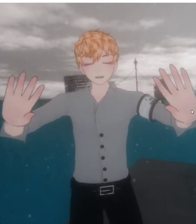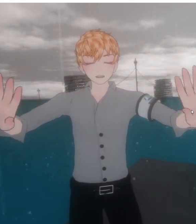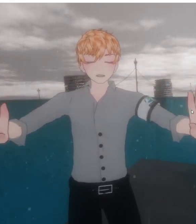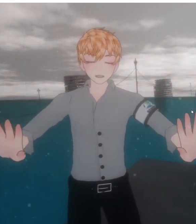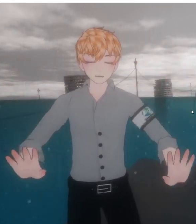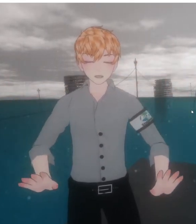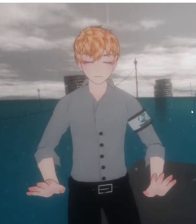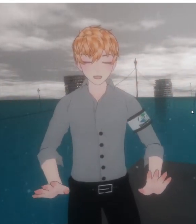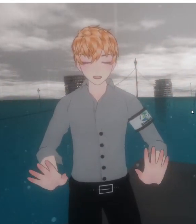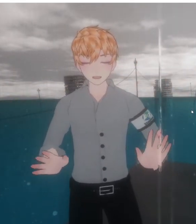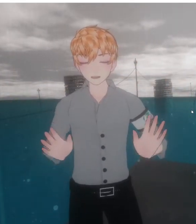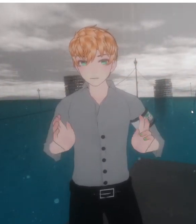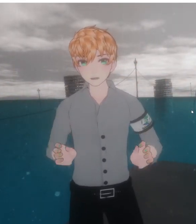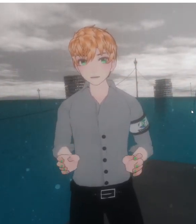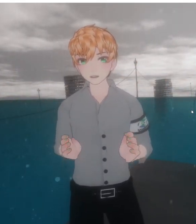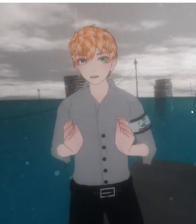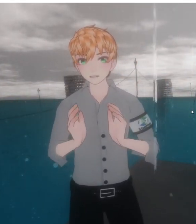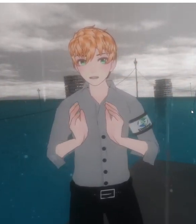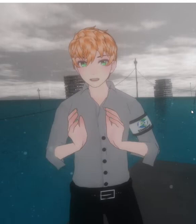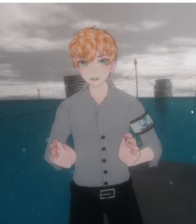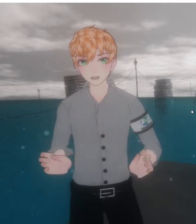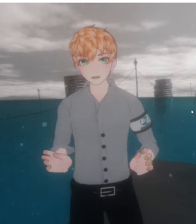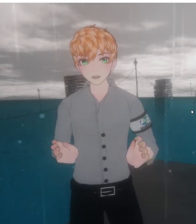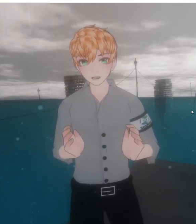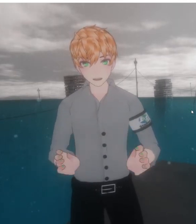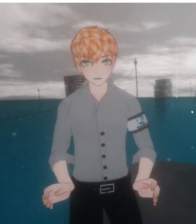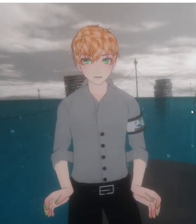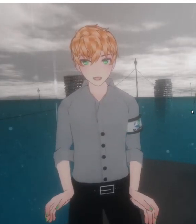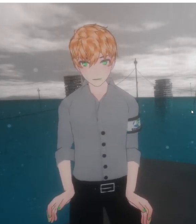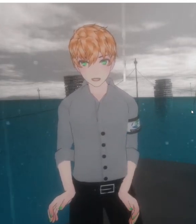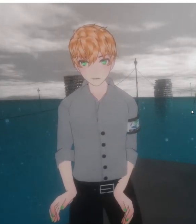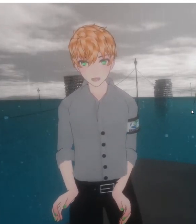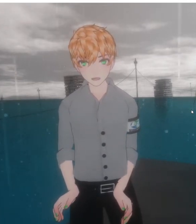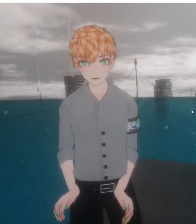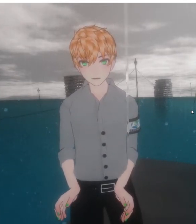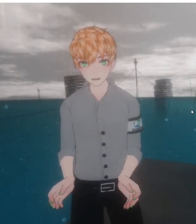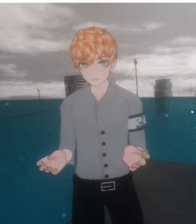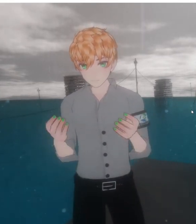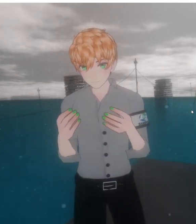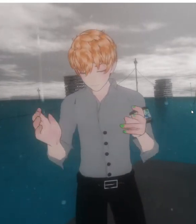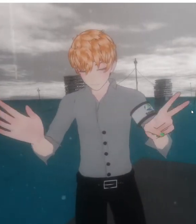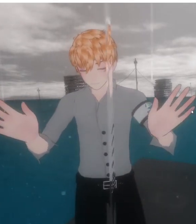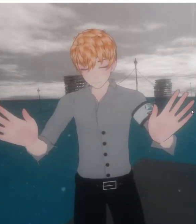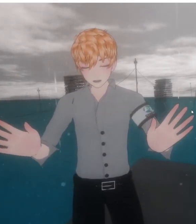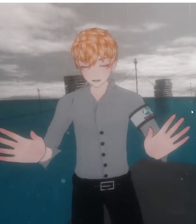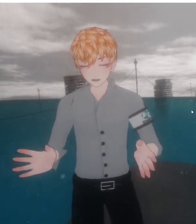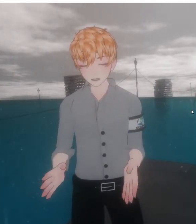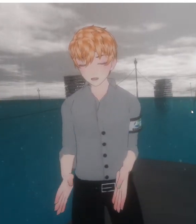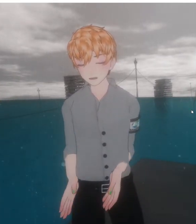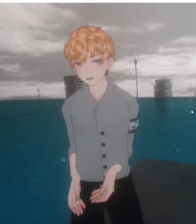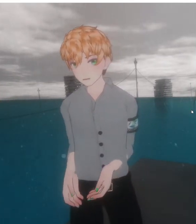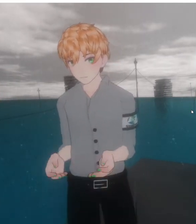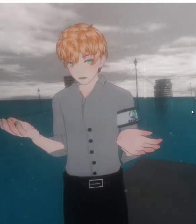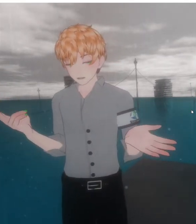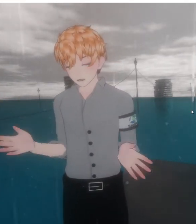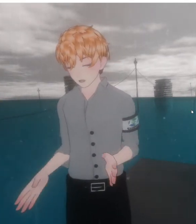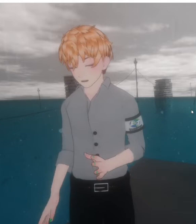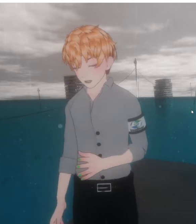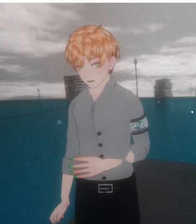emptying my mind, just emptying the hell out of my mind. That's what I'm doing here. That's what I do with a lot of my